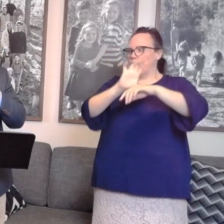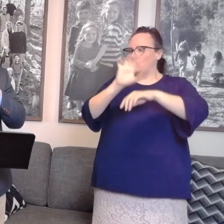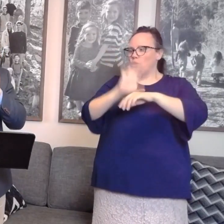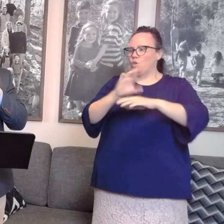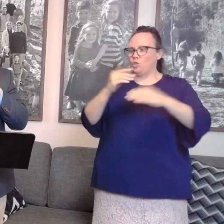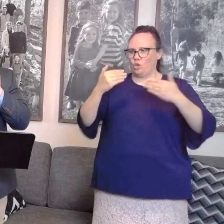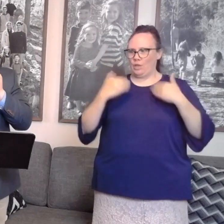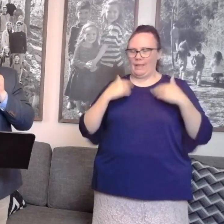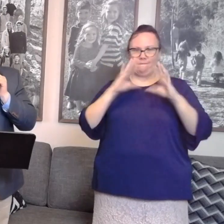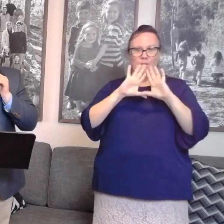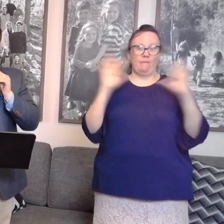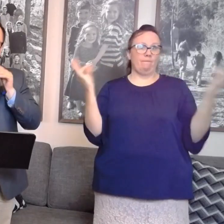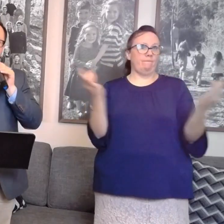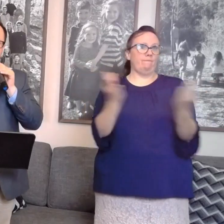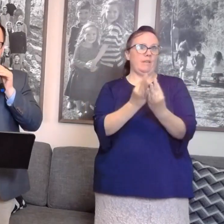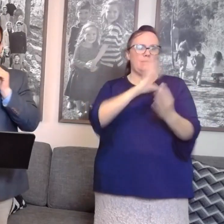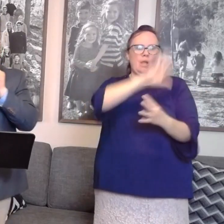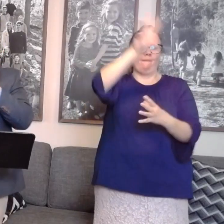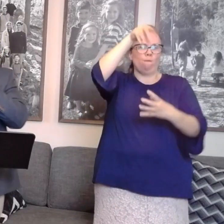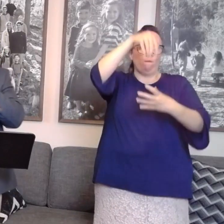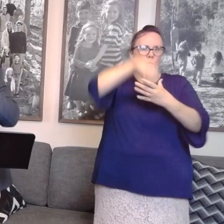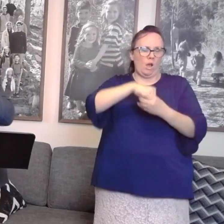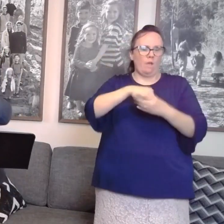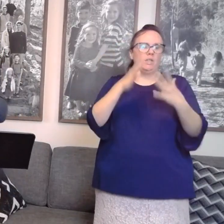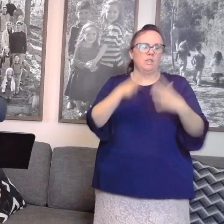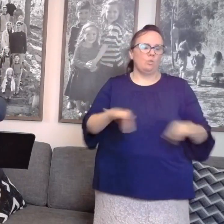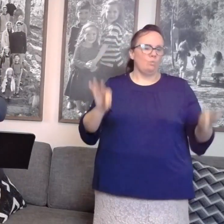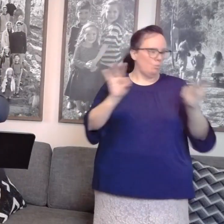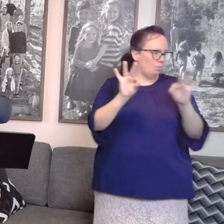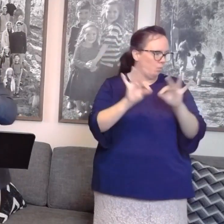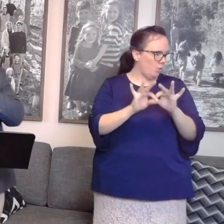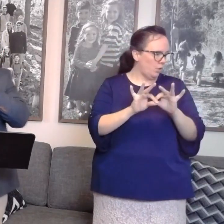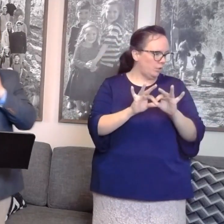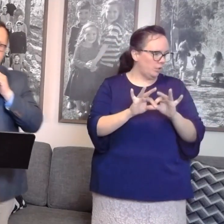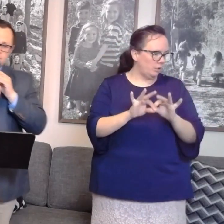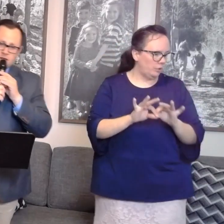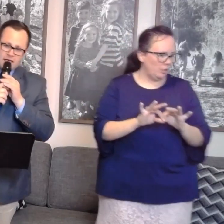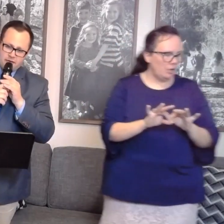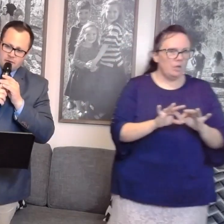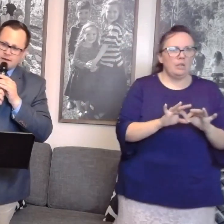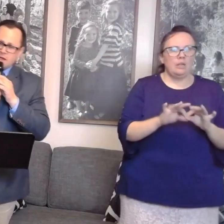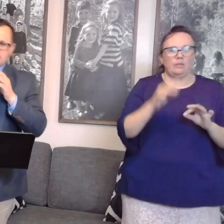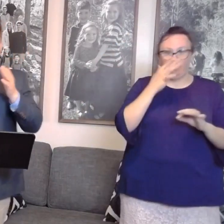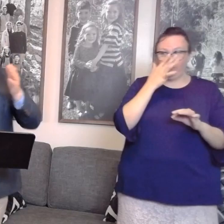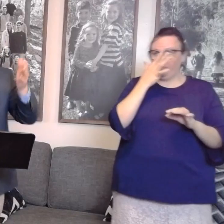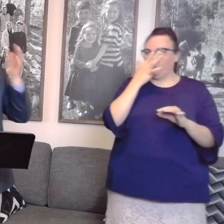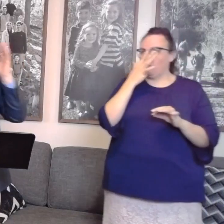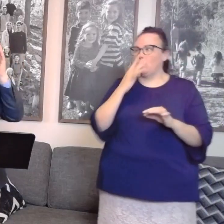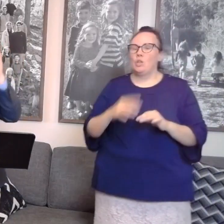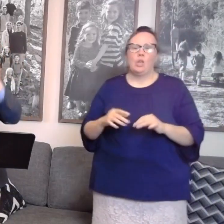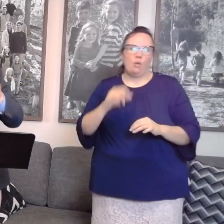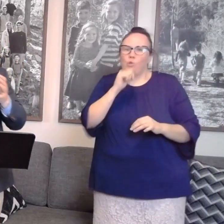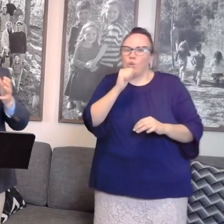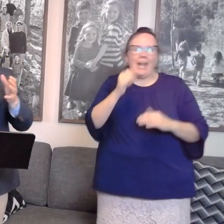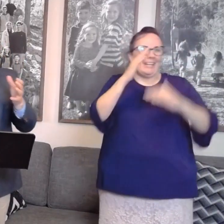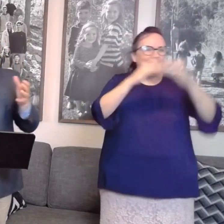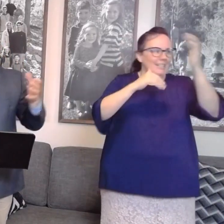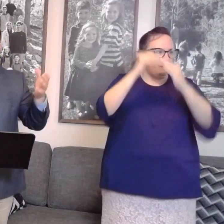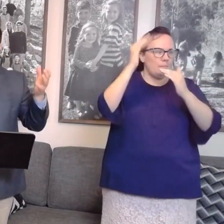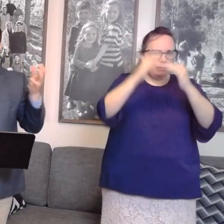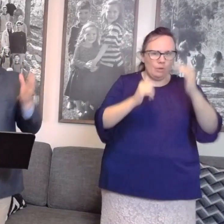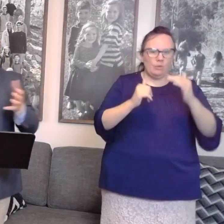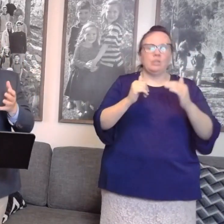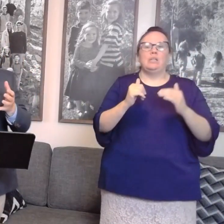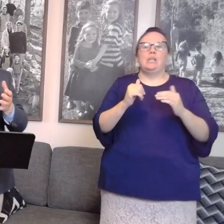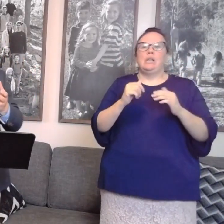and got your family involved is important, that we stay together as a church. Even though we're not in the building, it's important